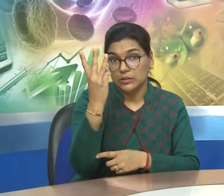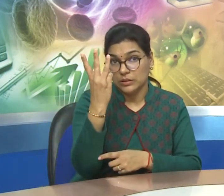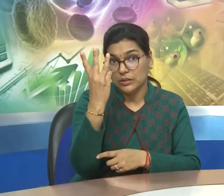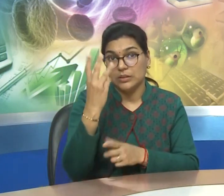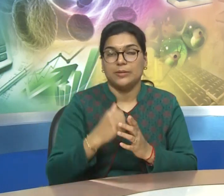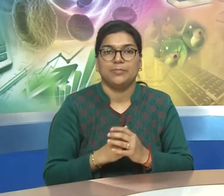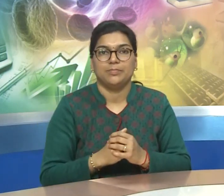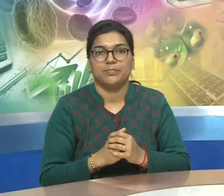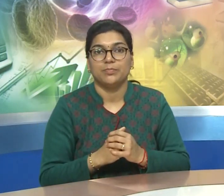Point 3.